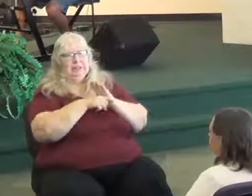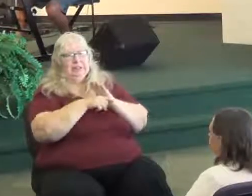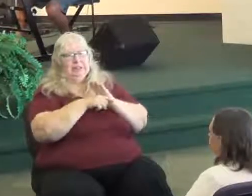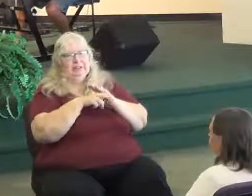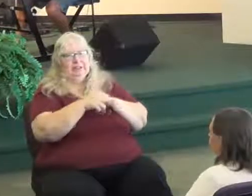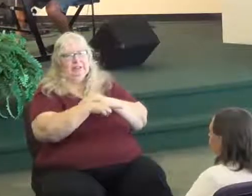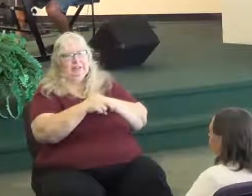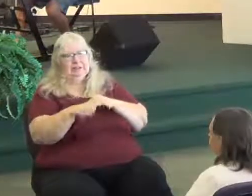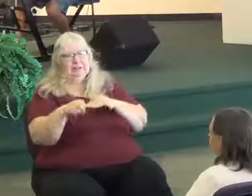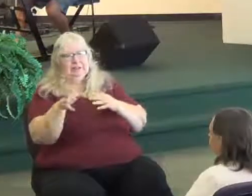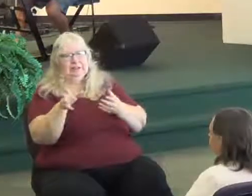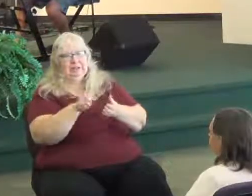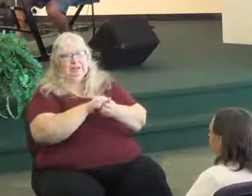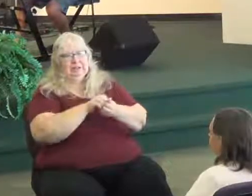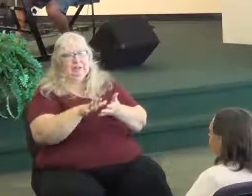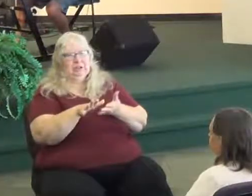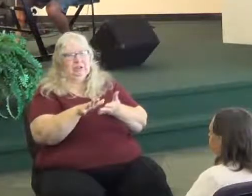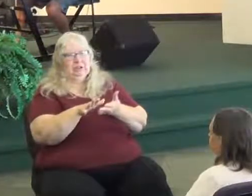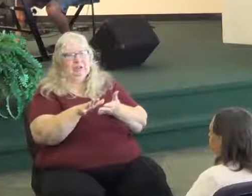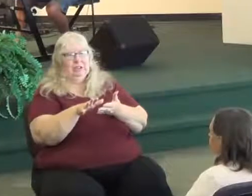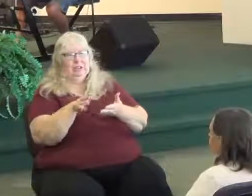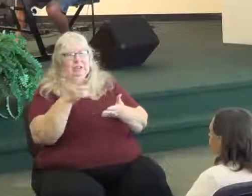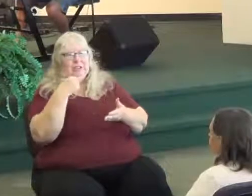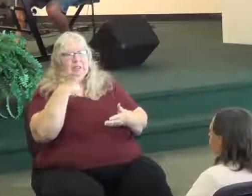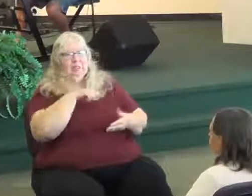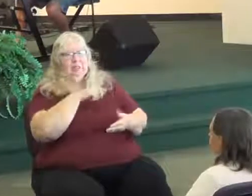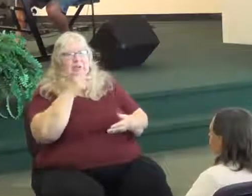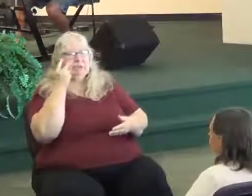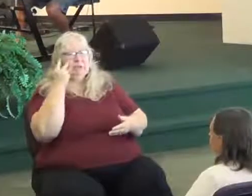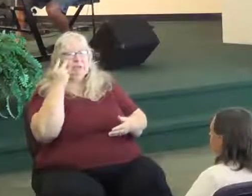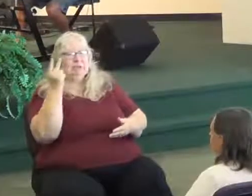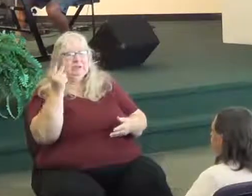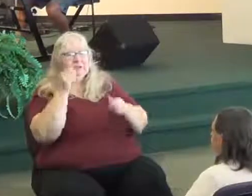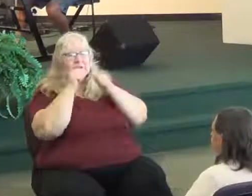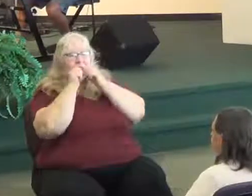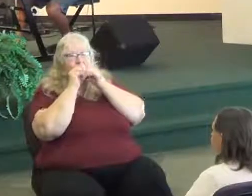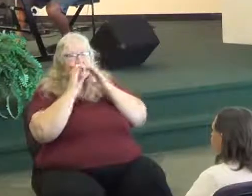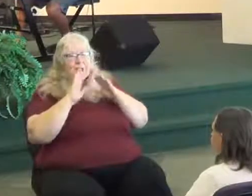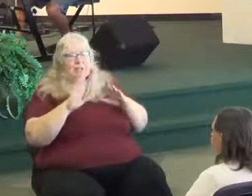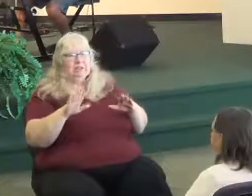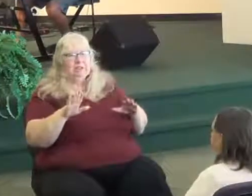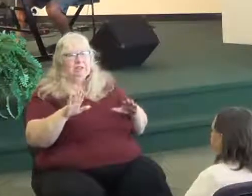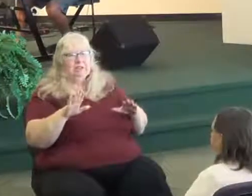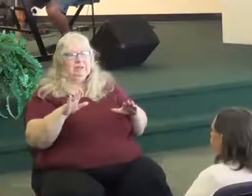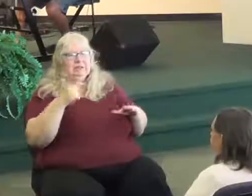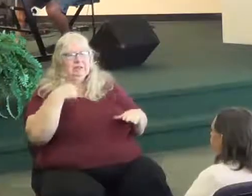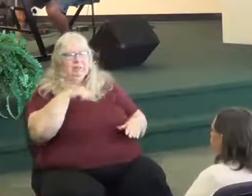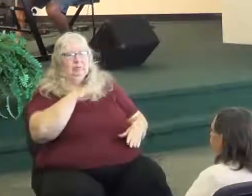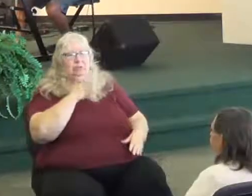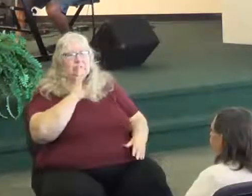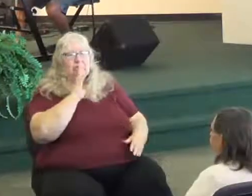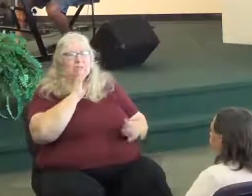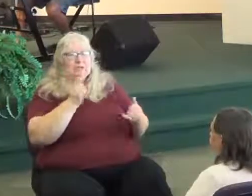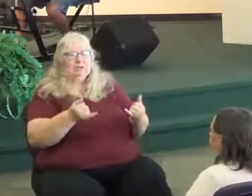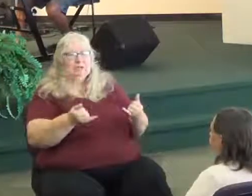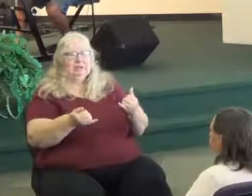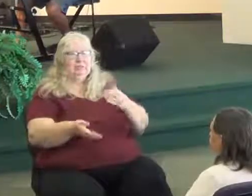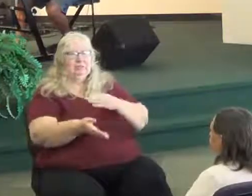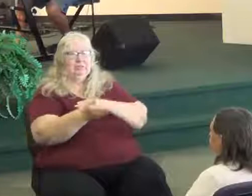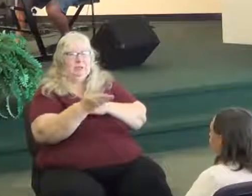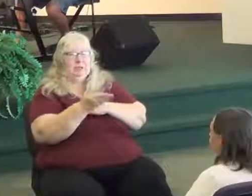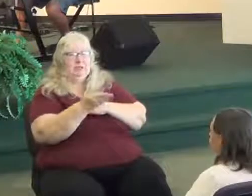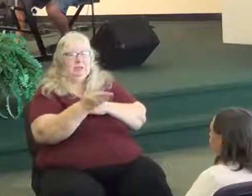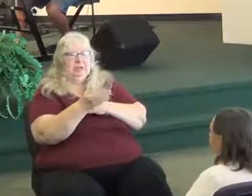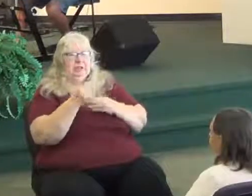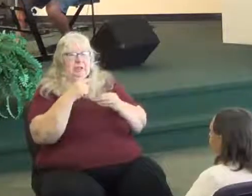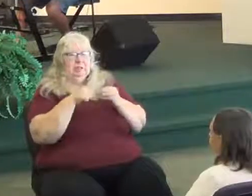destroy. And we just see the blessing here. And we talked this morning about some scripture and